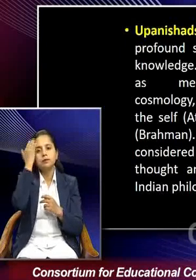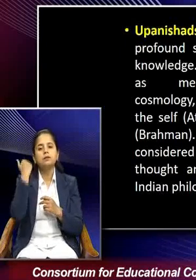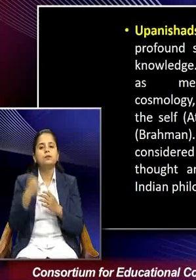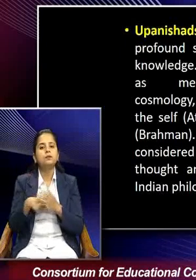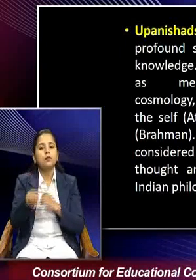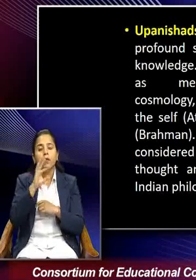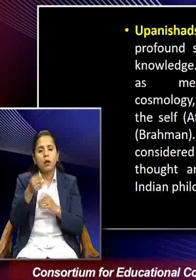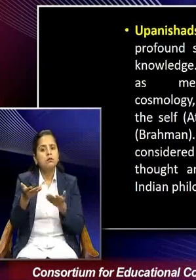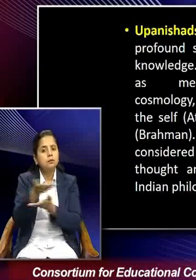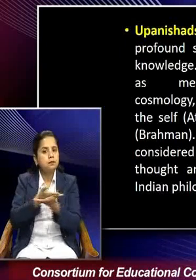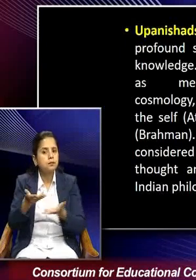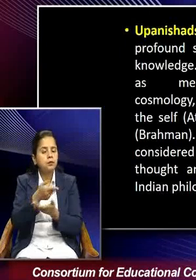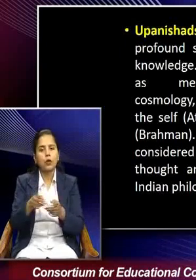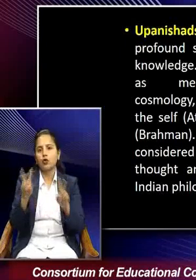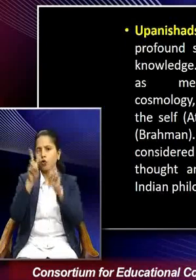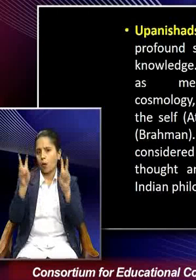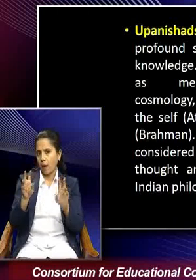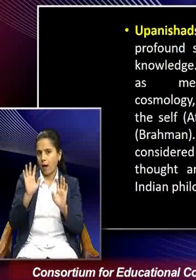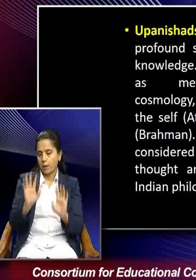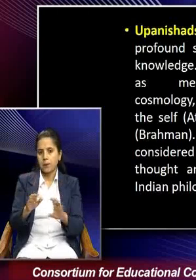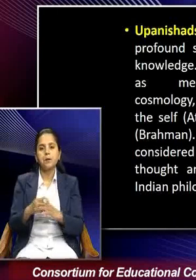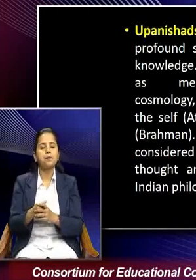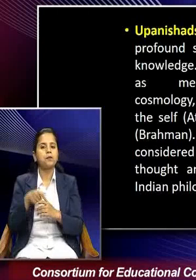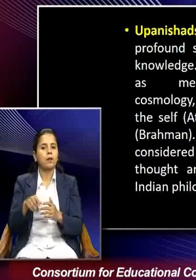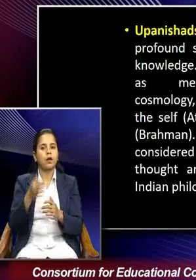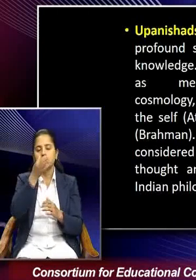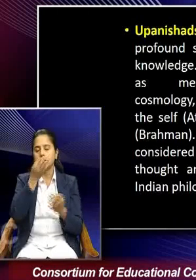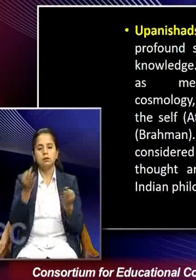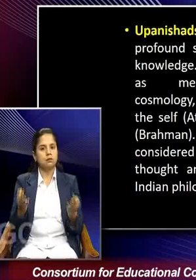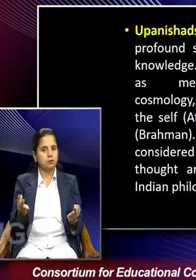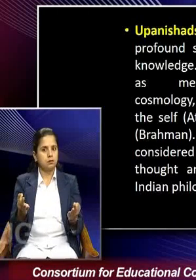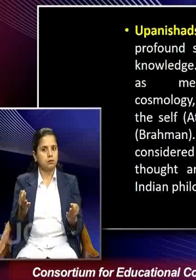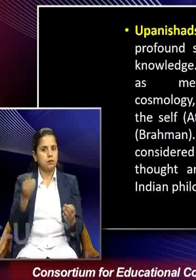They discuss topics such as meditation,